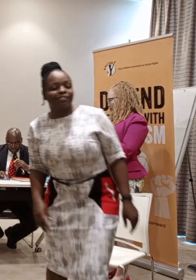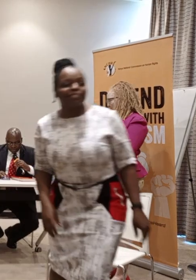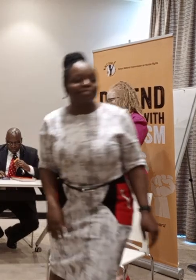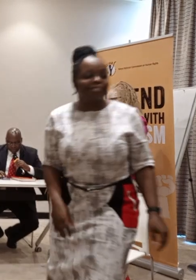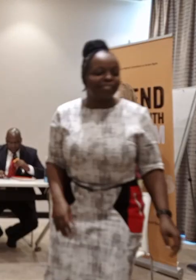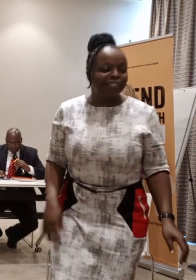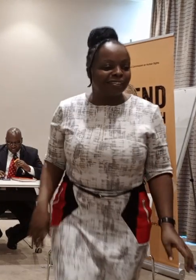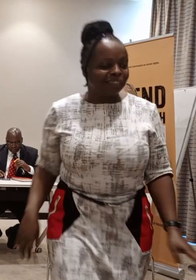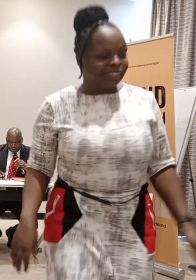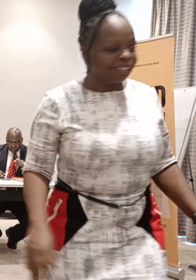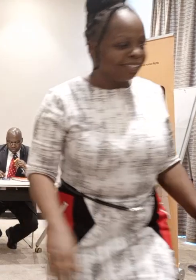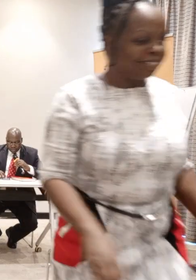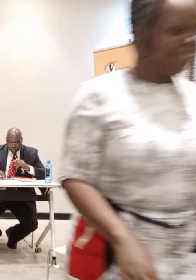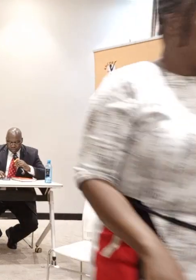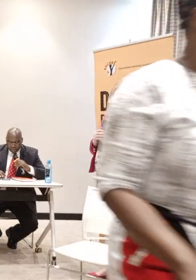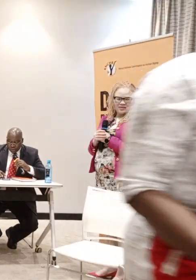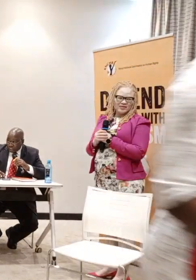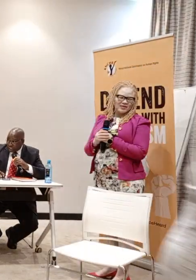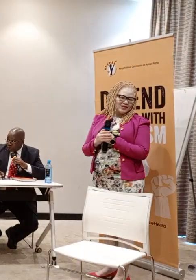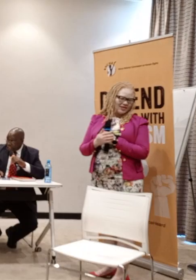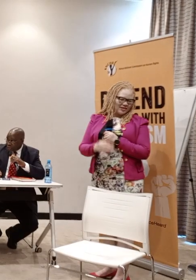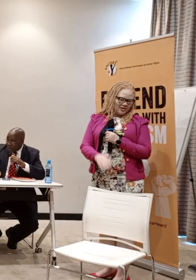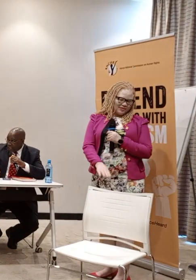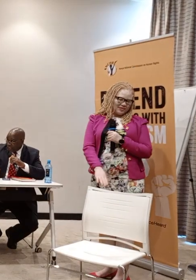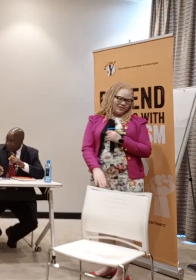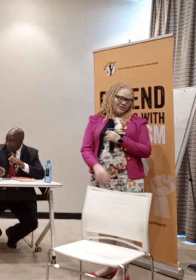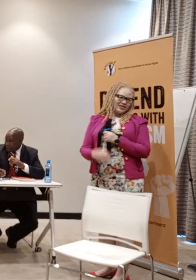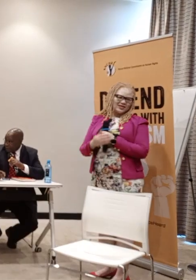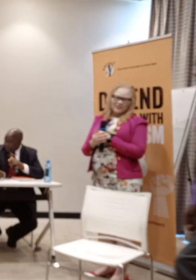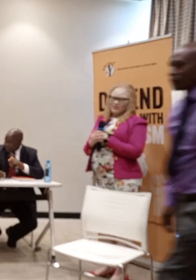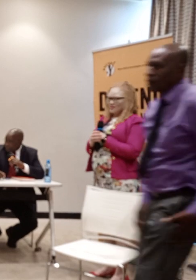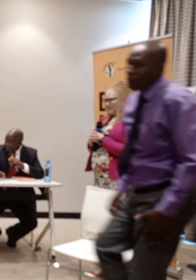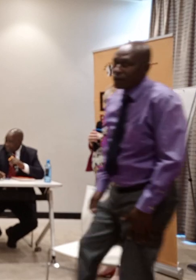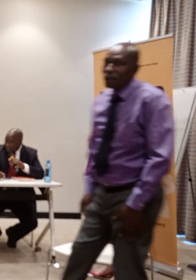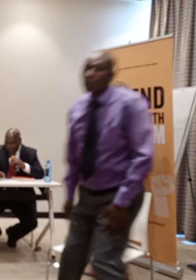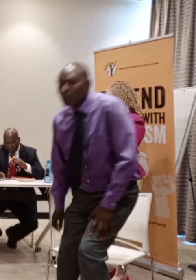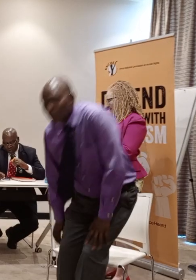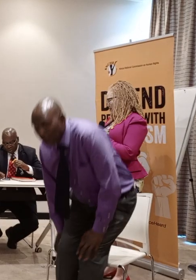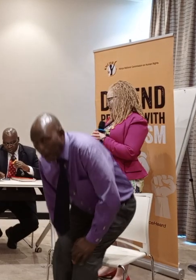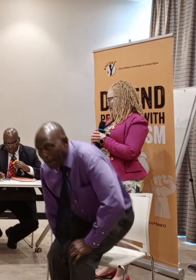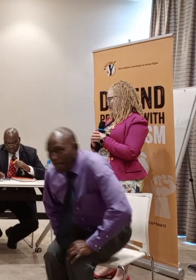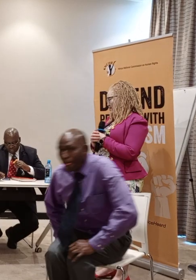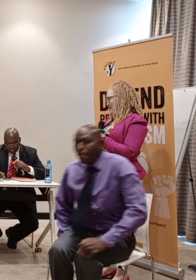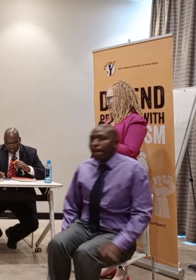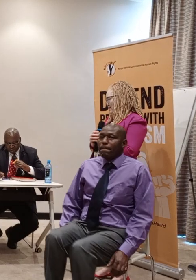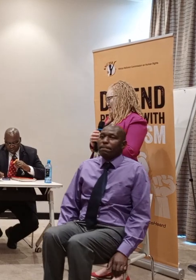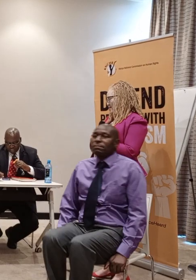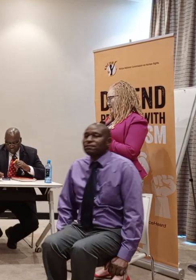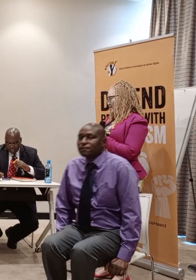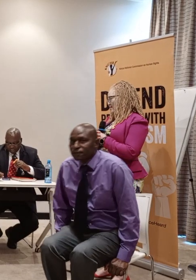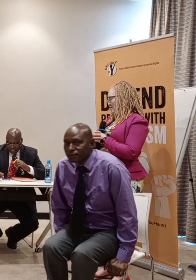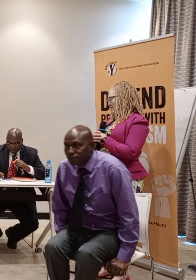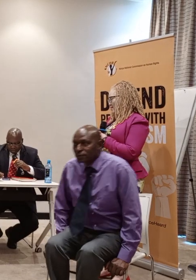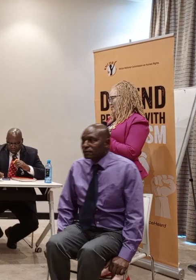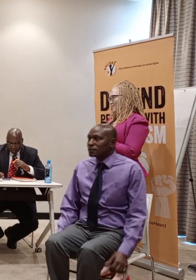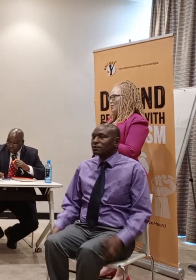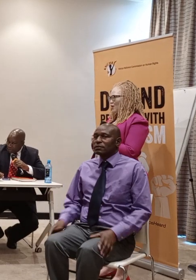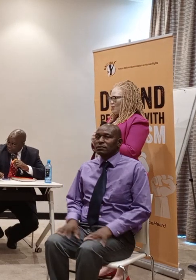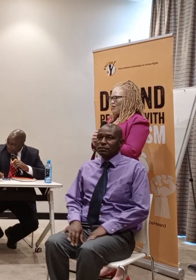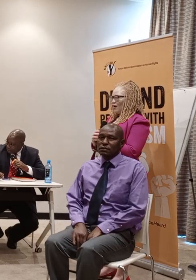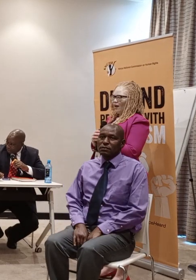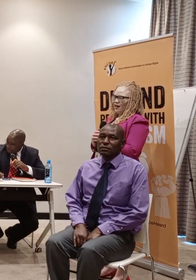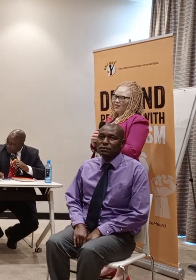You call on 9th of February 2021 when you were actually attacked